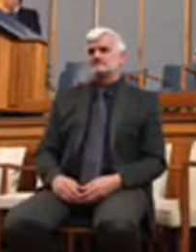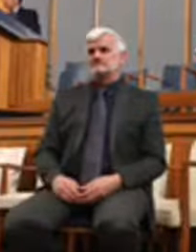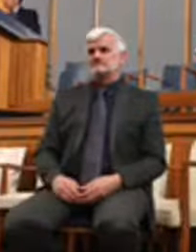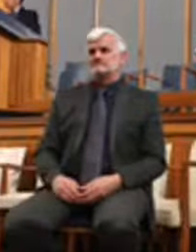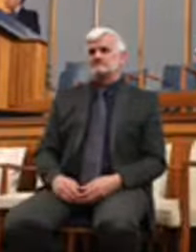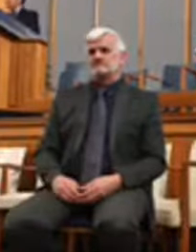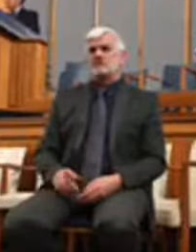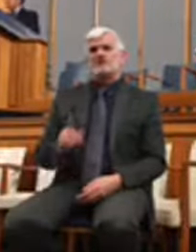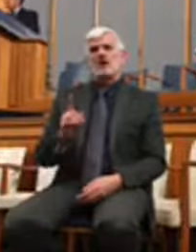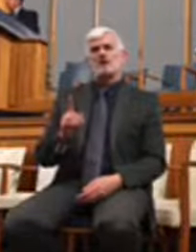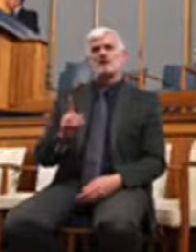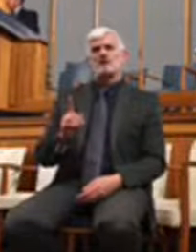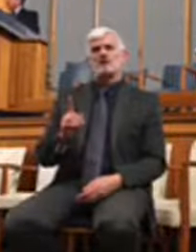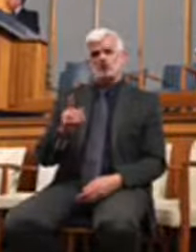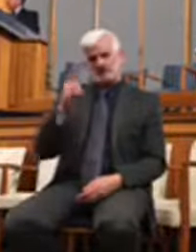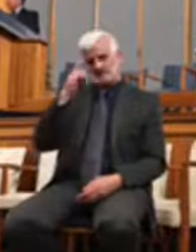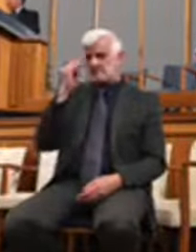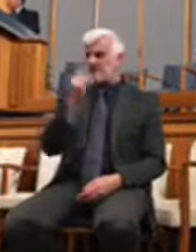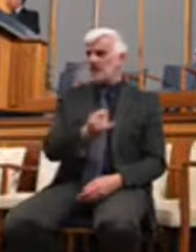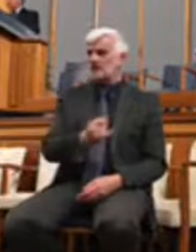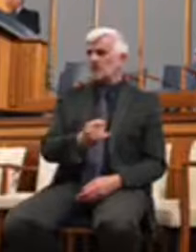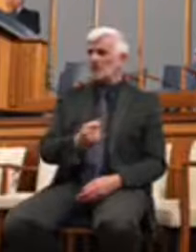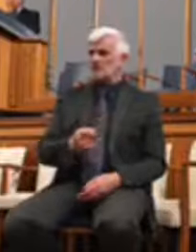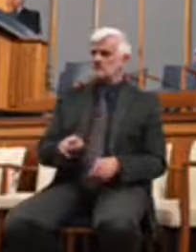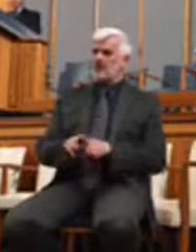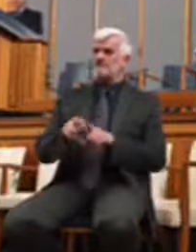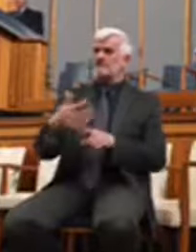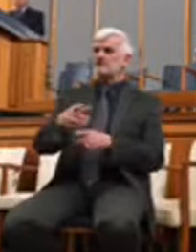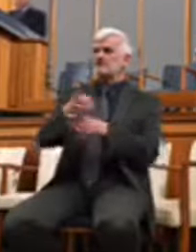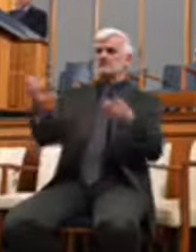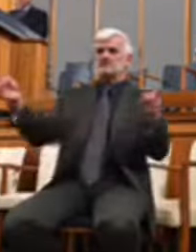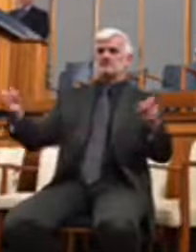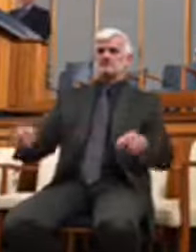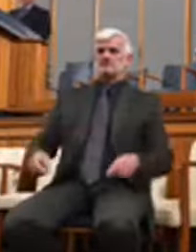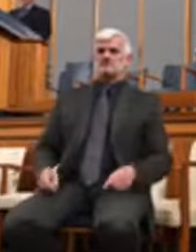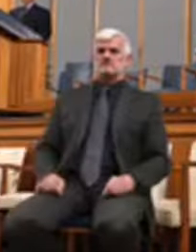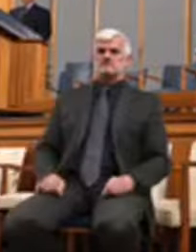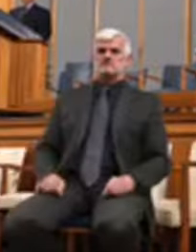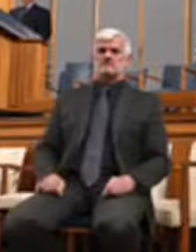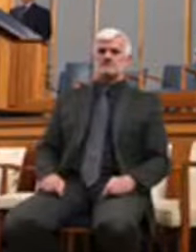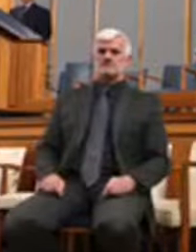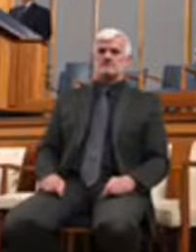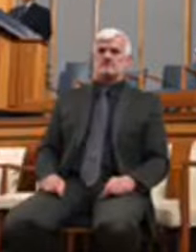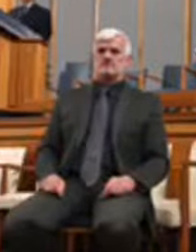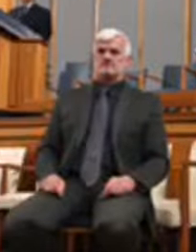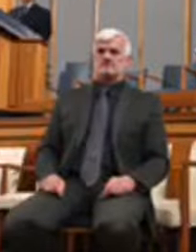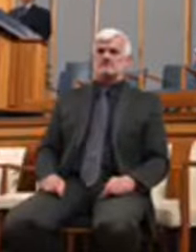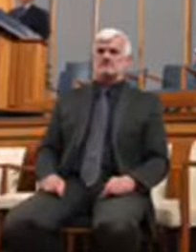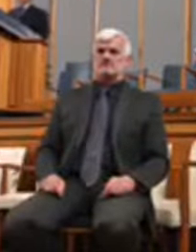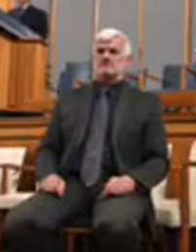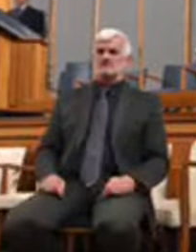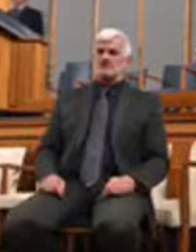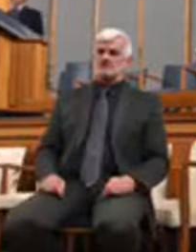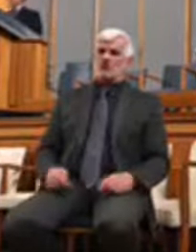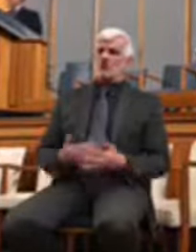are a non-believer, you are here, most people, they think God is a